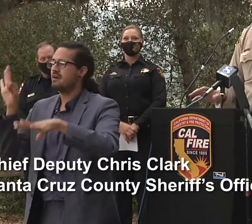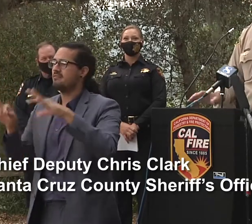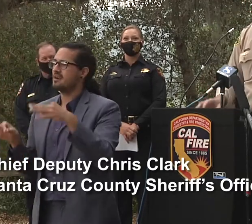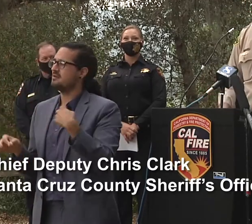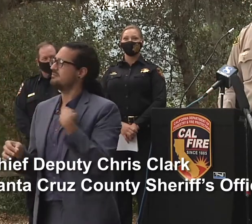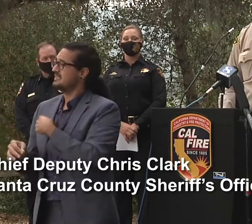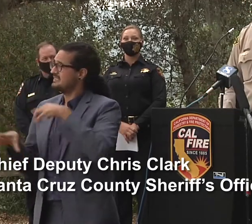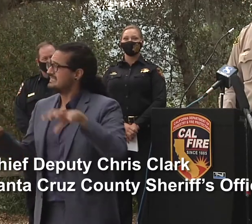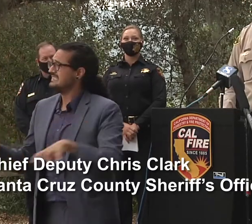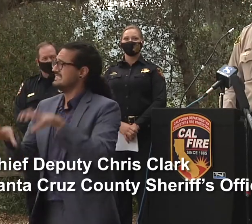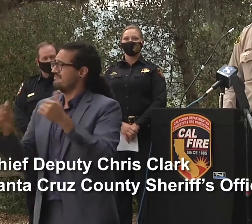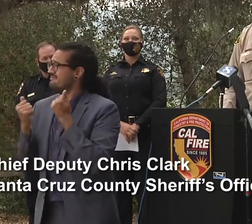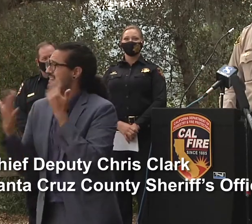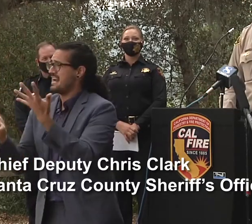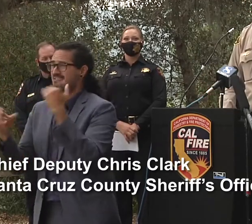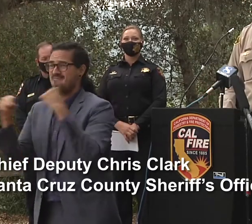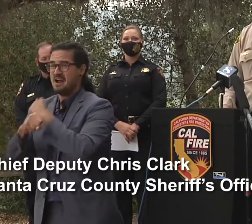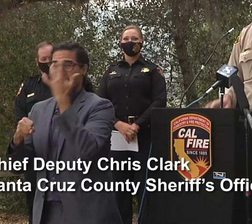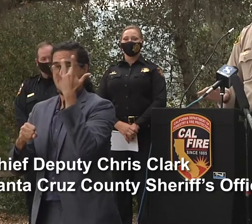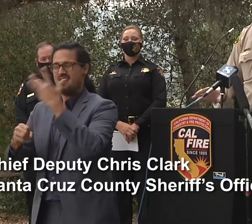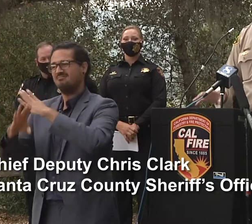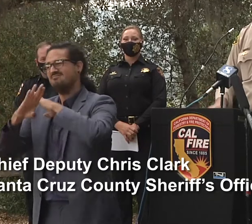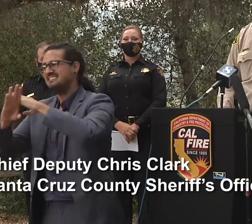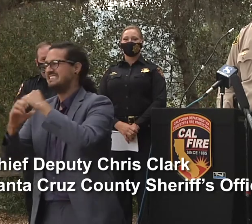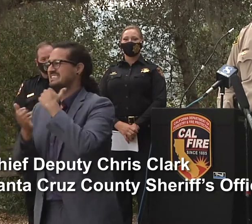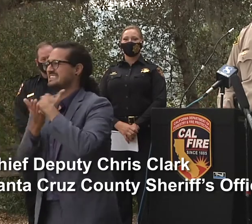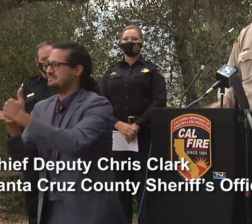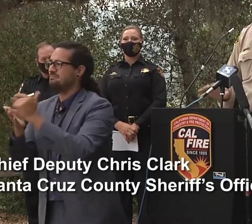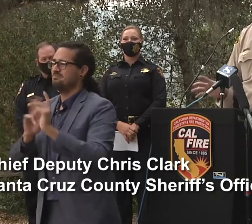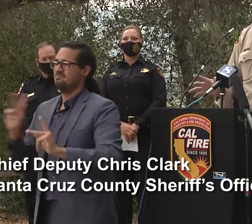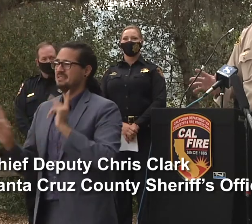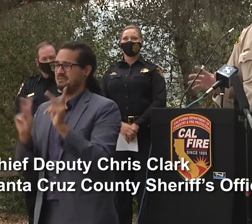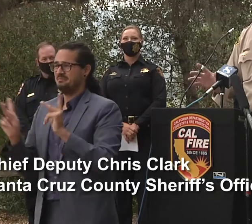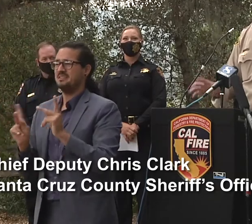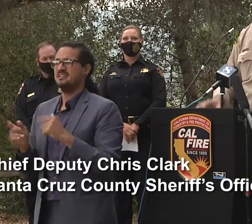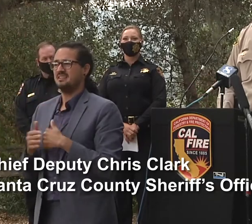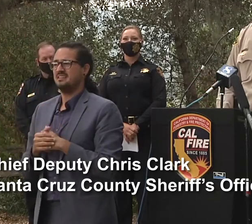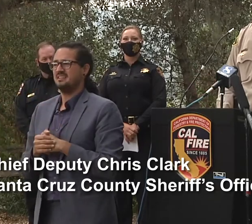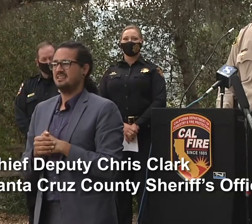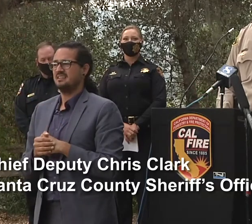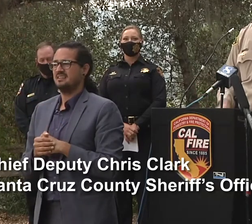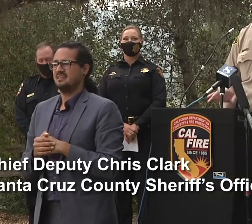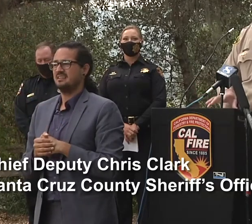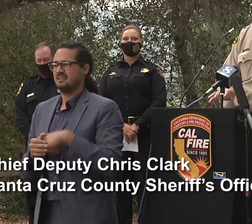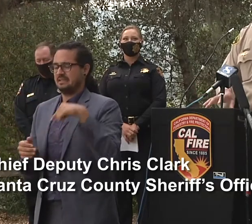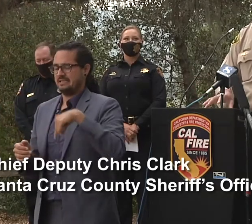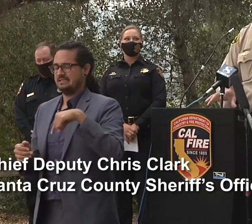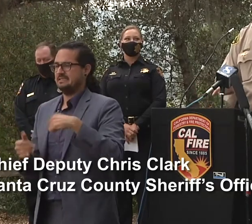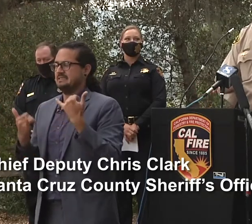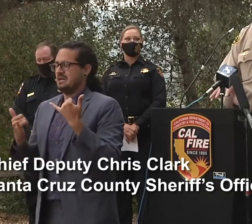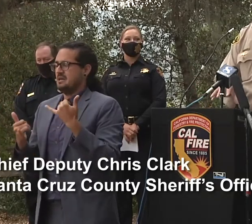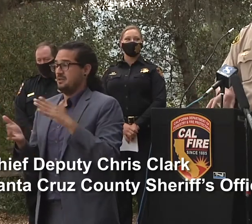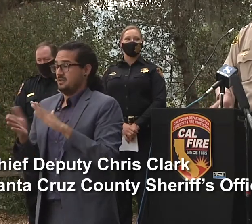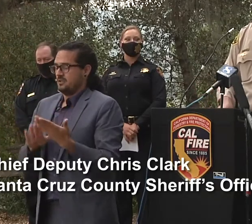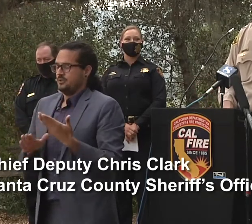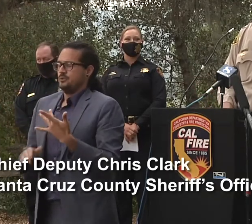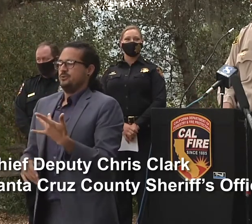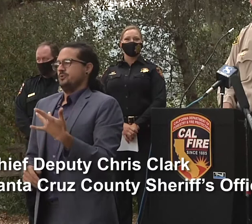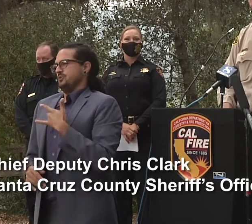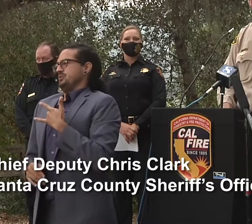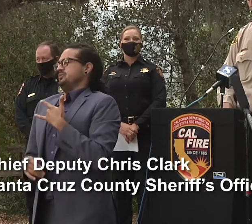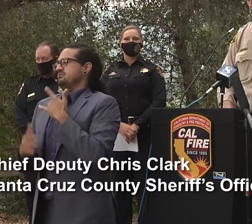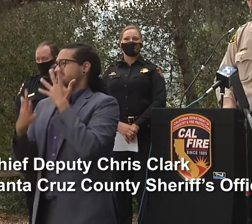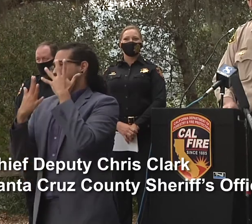is a very, very dark, I think it's one of the darkest periods we've been in with this